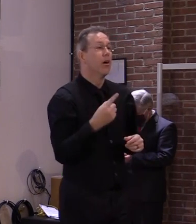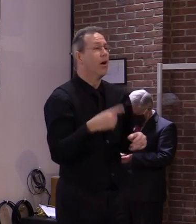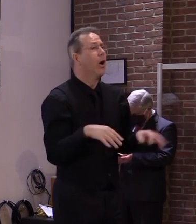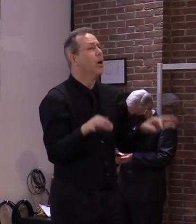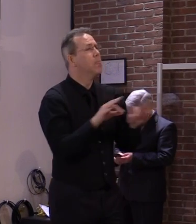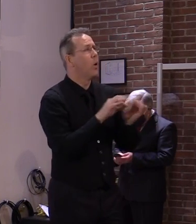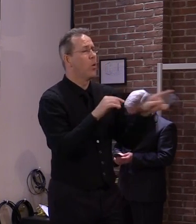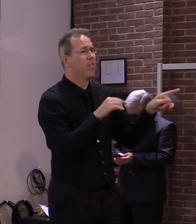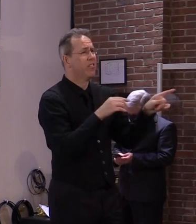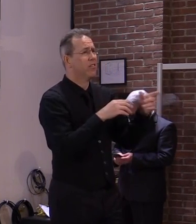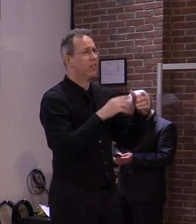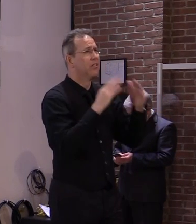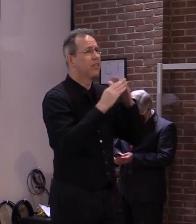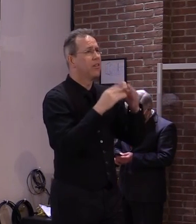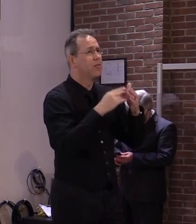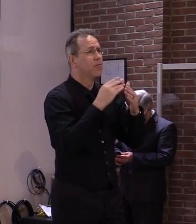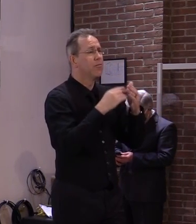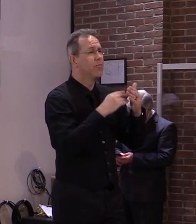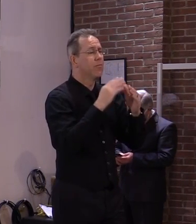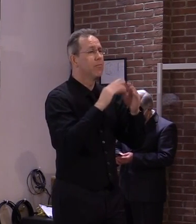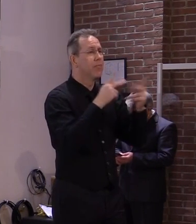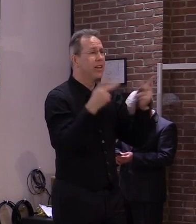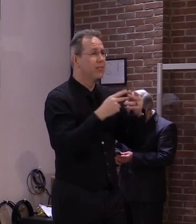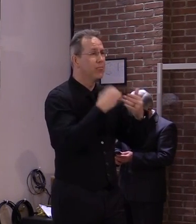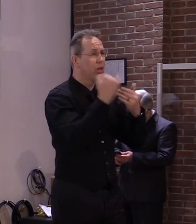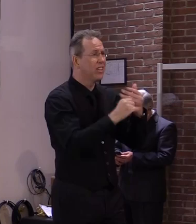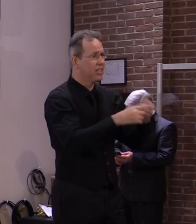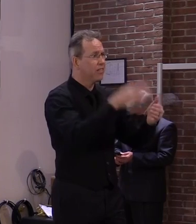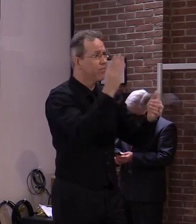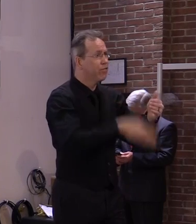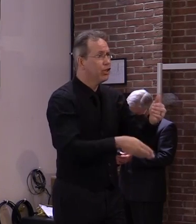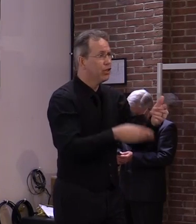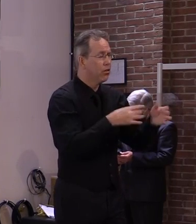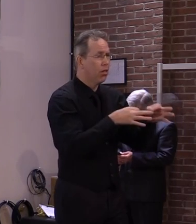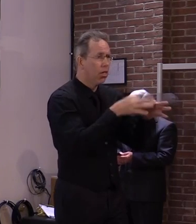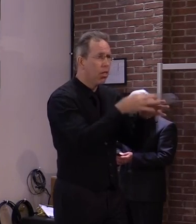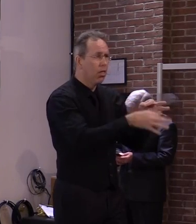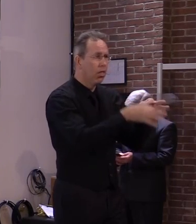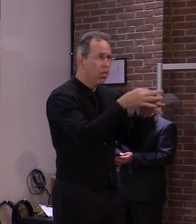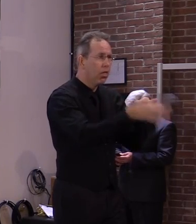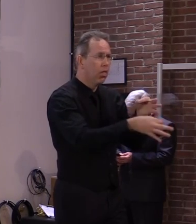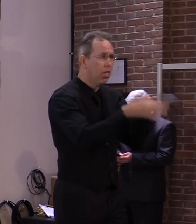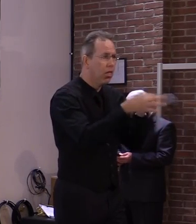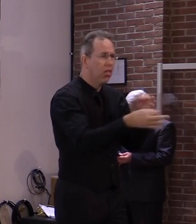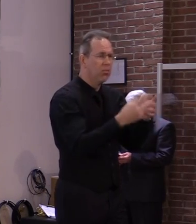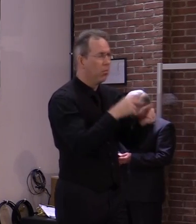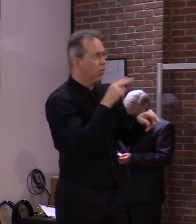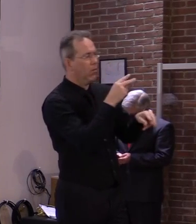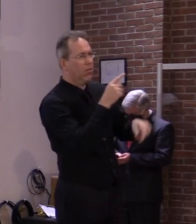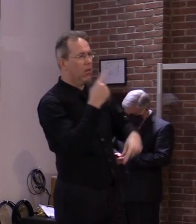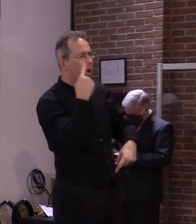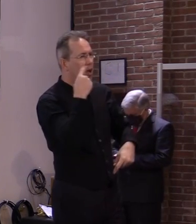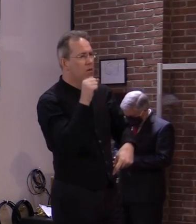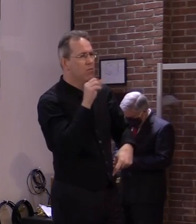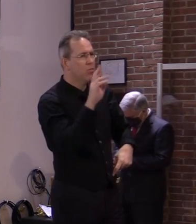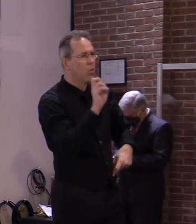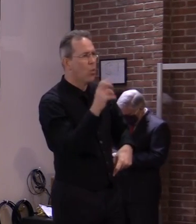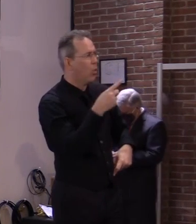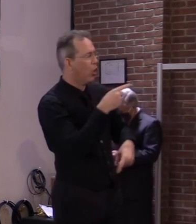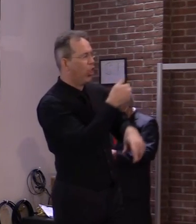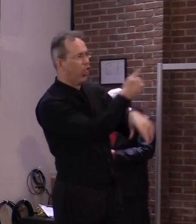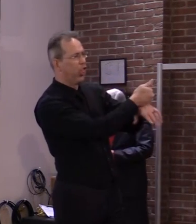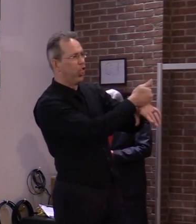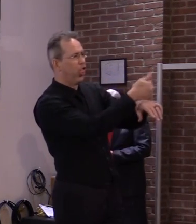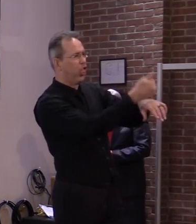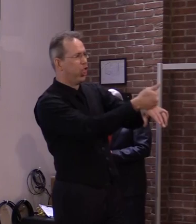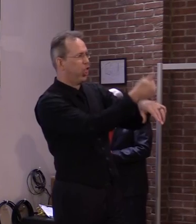Burlington. It's been an eyesore for those who live there and for Church Street in particular. So looking forward to the